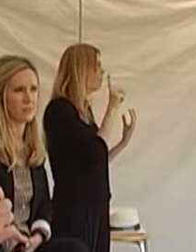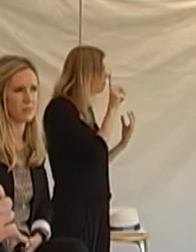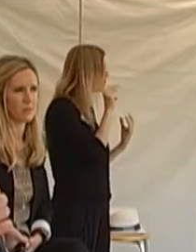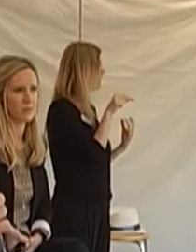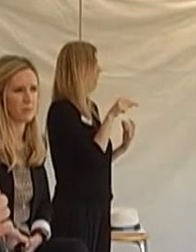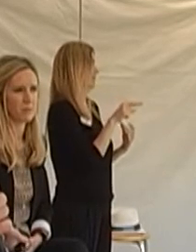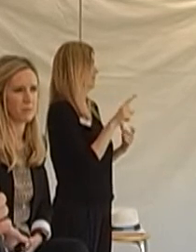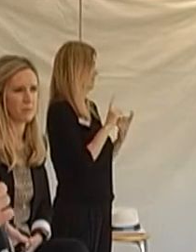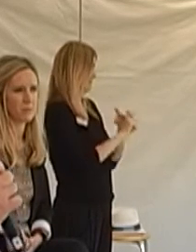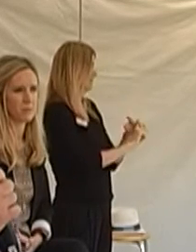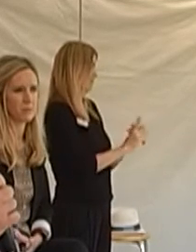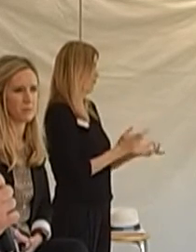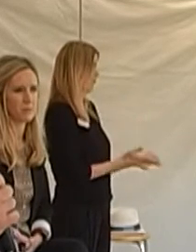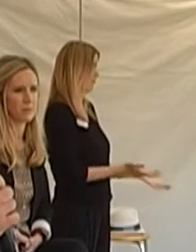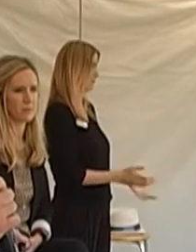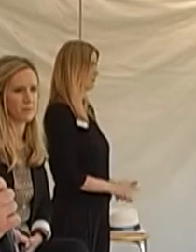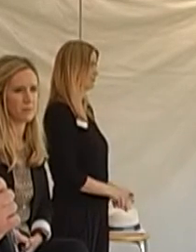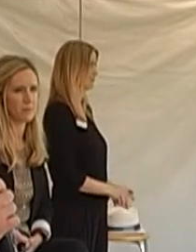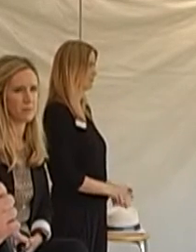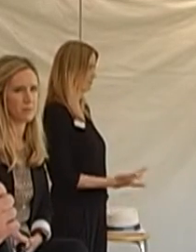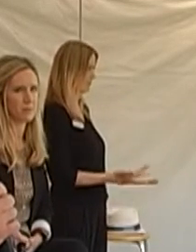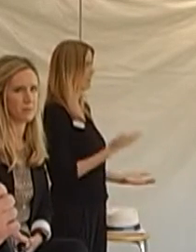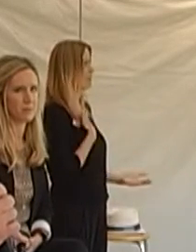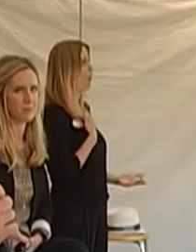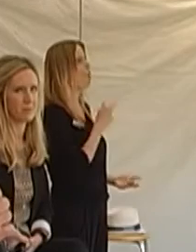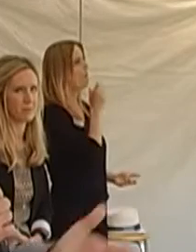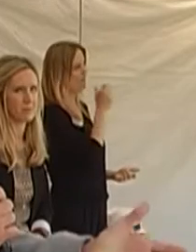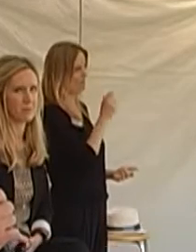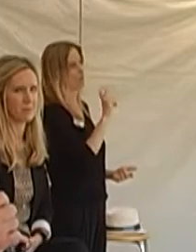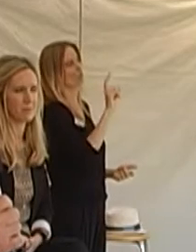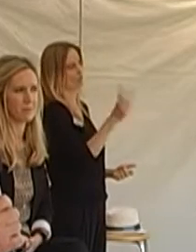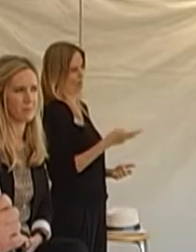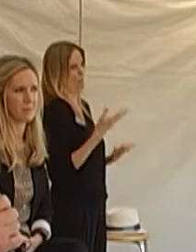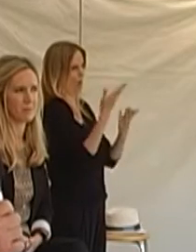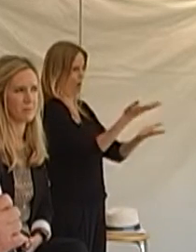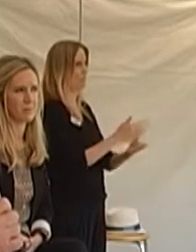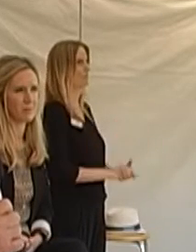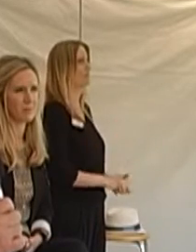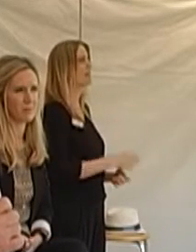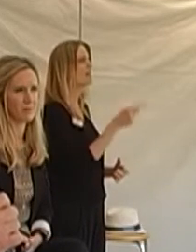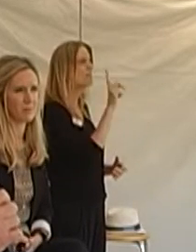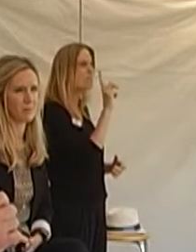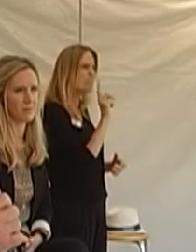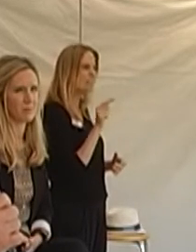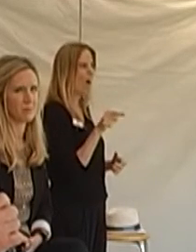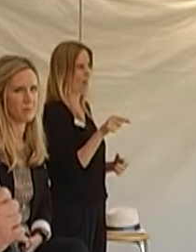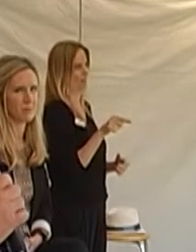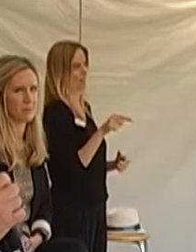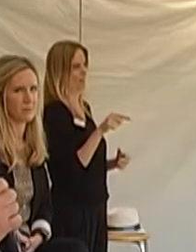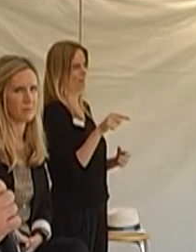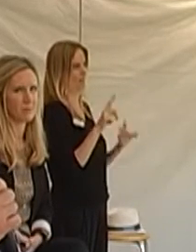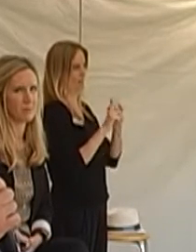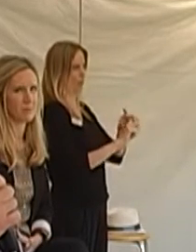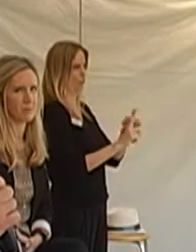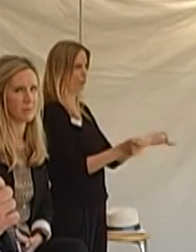something to do with that. And that's my answer to you as well. It has something to do with that.